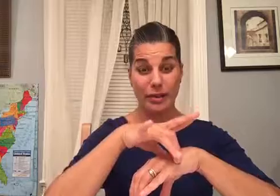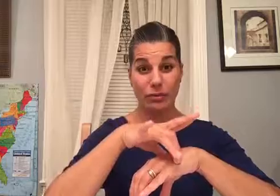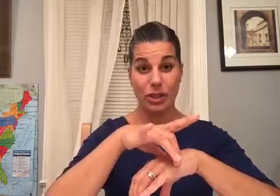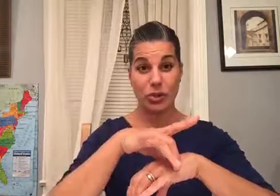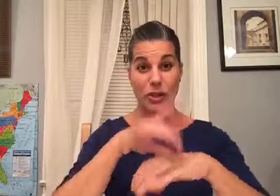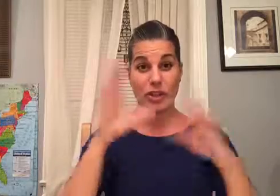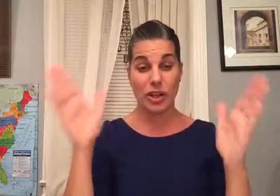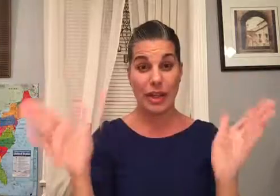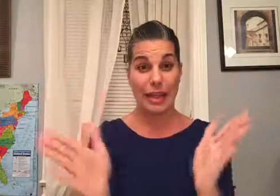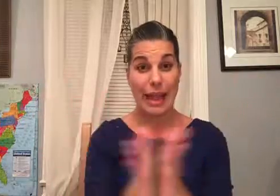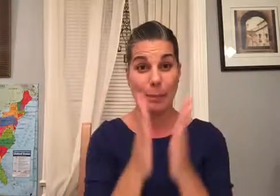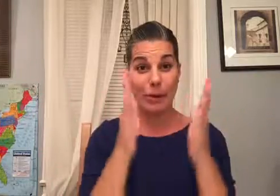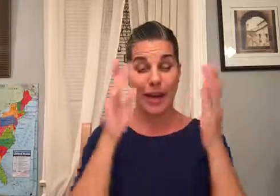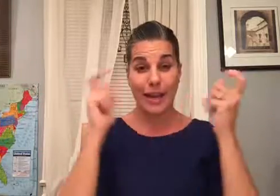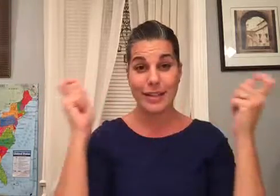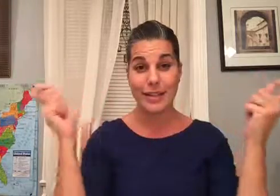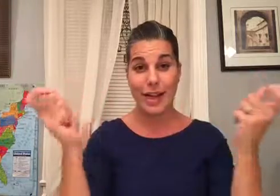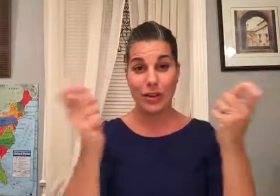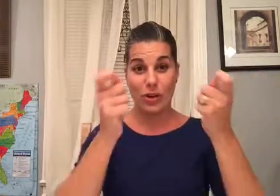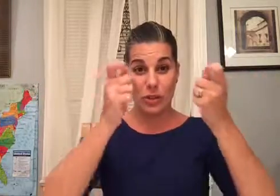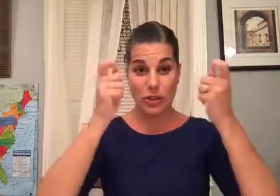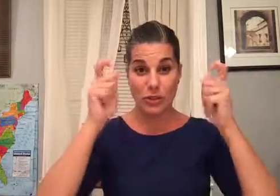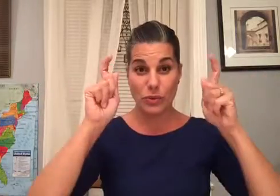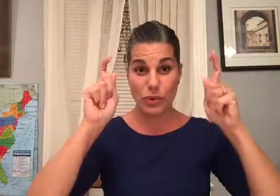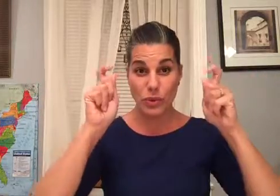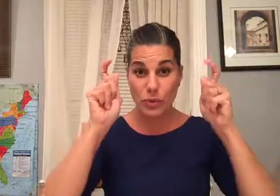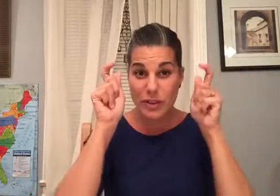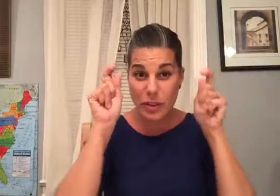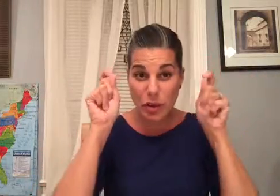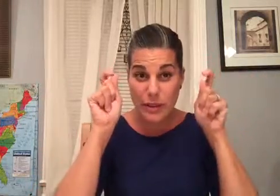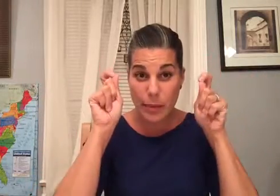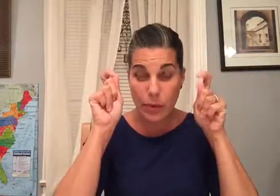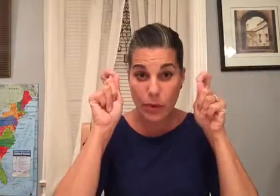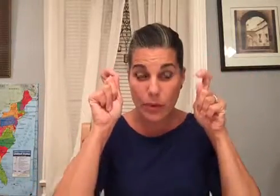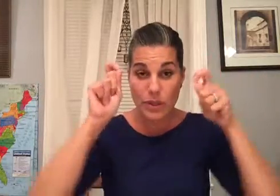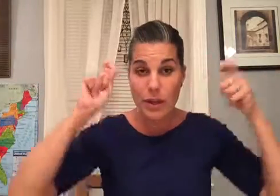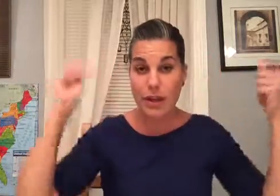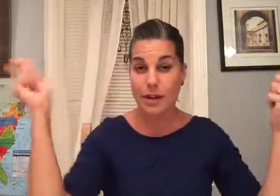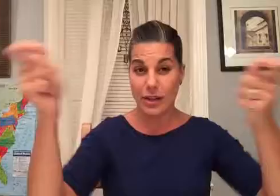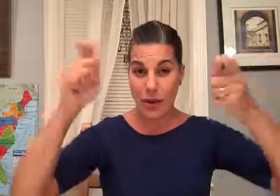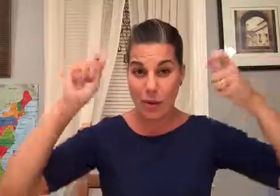Rejoice. Rejoice. You're going to clap your hands and you're going to do 2. These are called taper O's. You're going to go